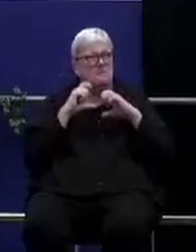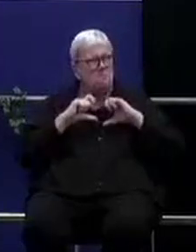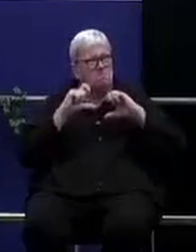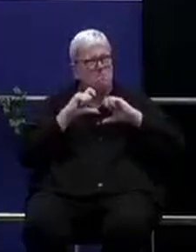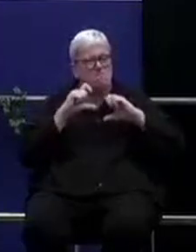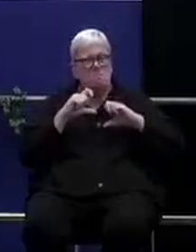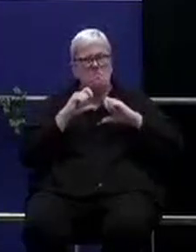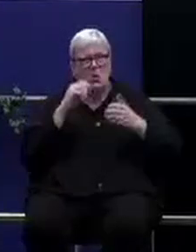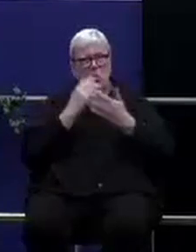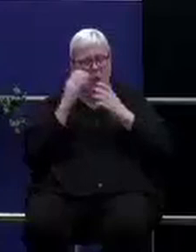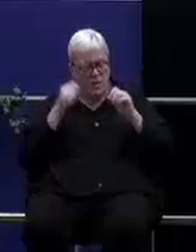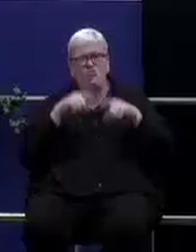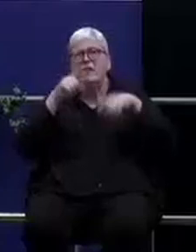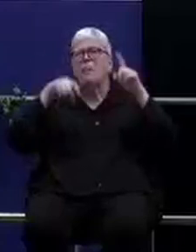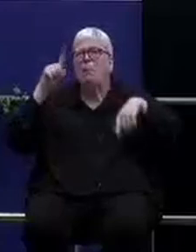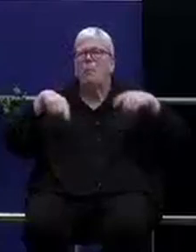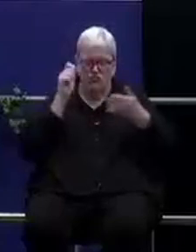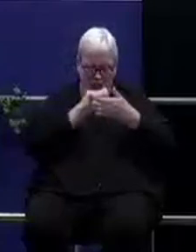write something really random.